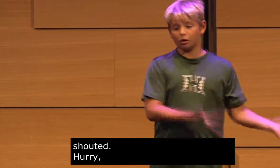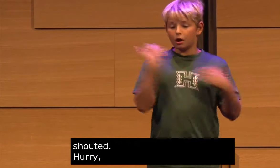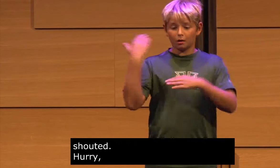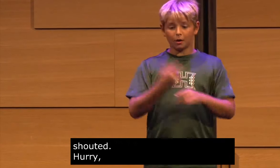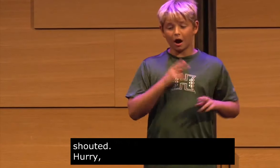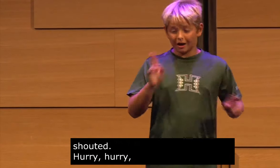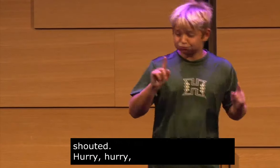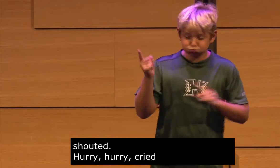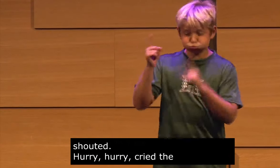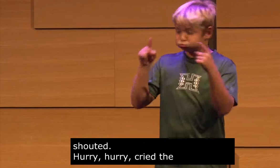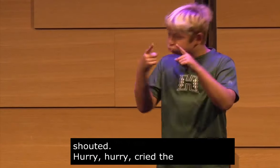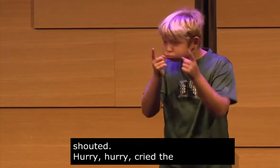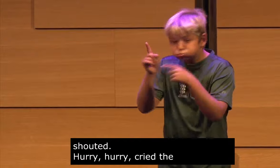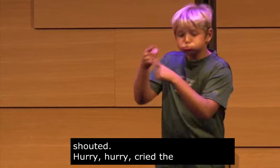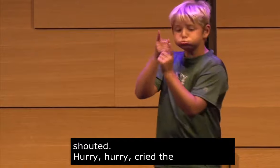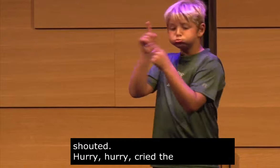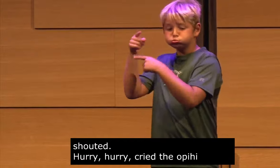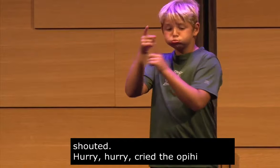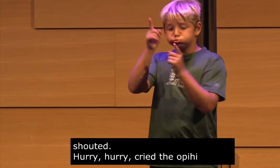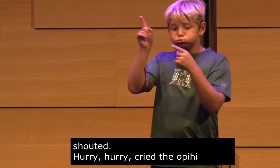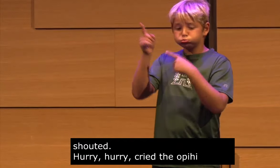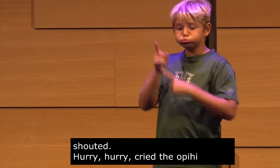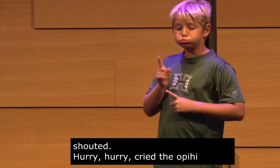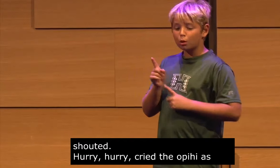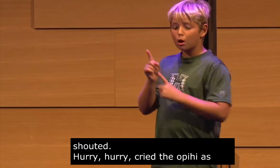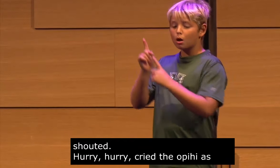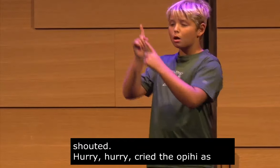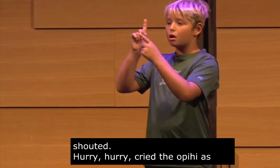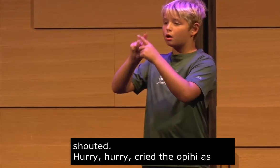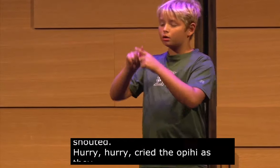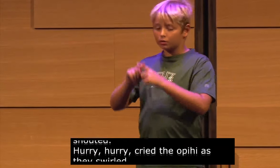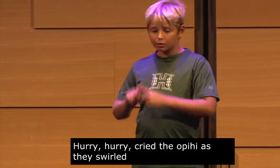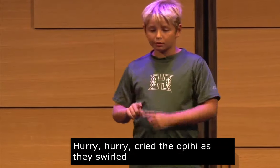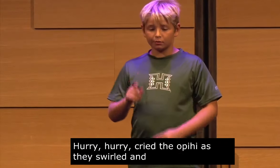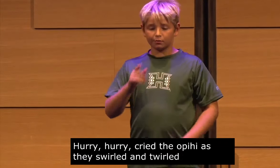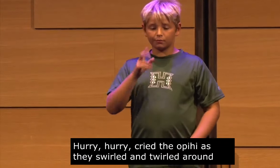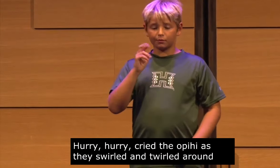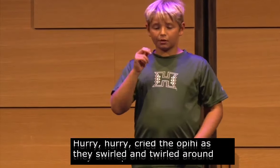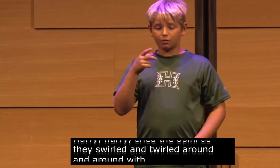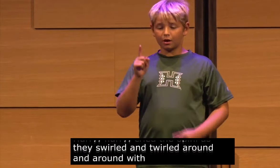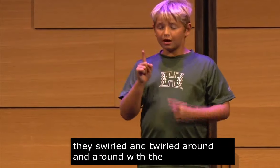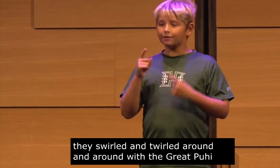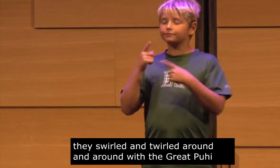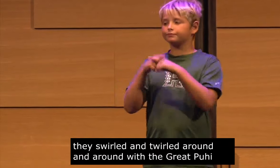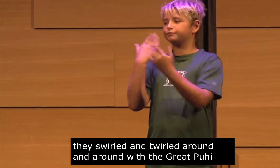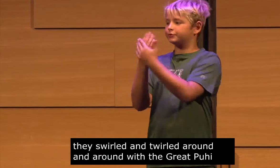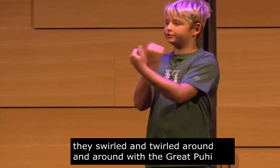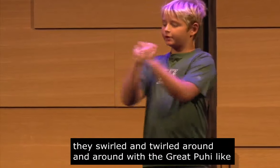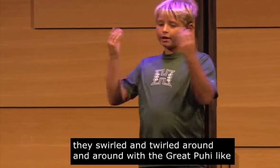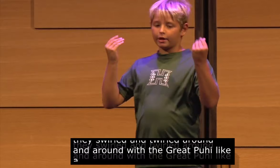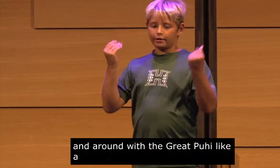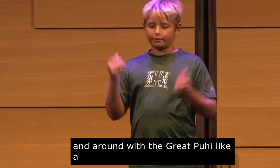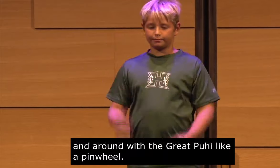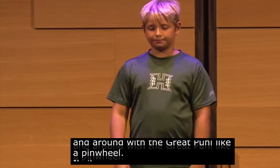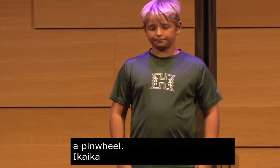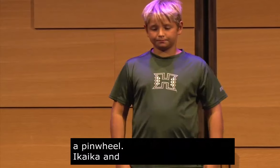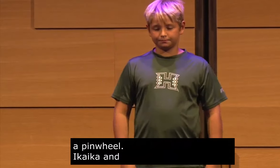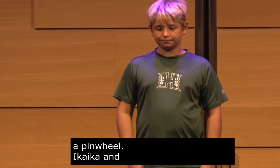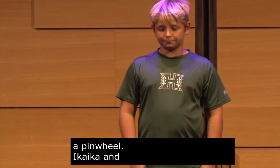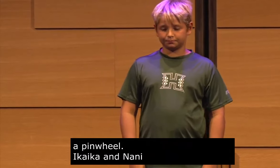"Hurry, hurry," cried the Opihai as they swirled and twirled around and around with the great Puhi like a pinwheel. Ikeka and Nani